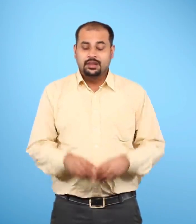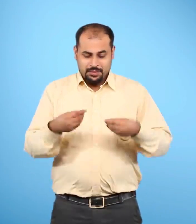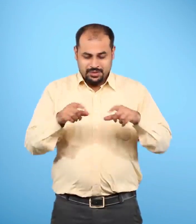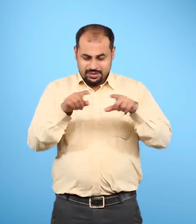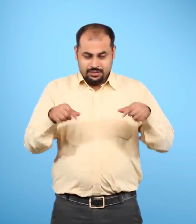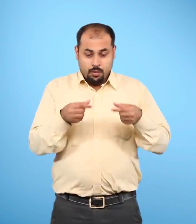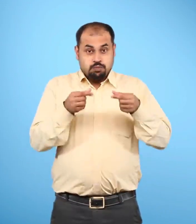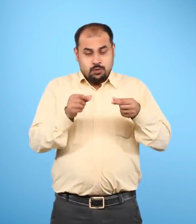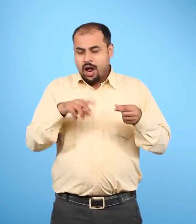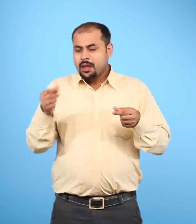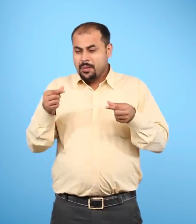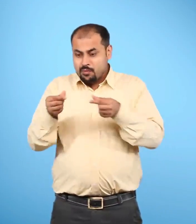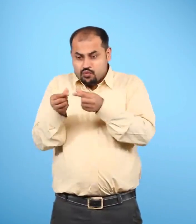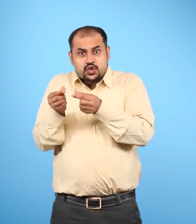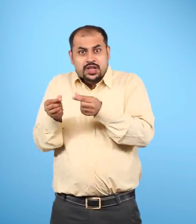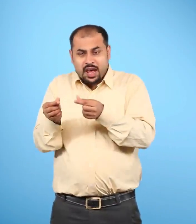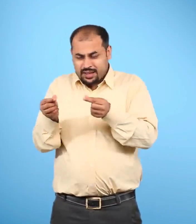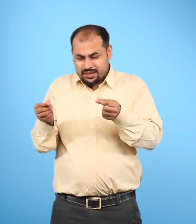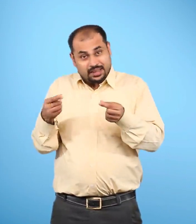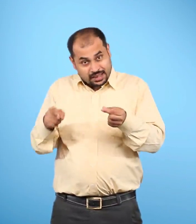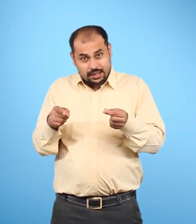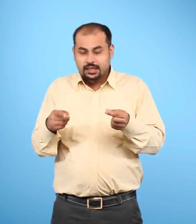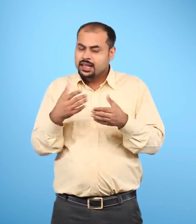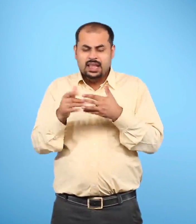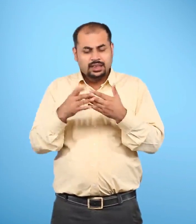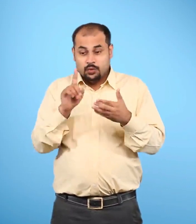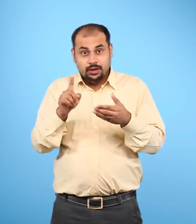Take a piece of cardboard or thick paper.